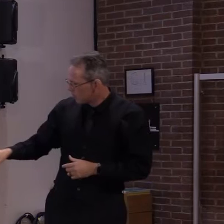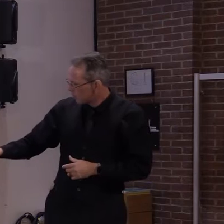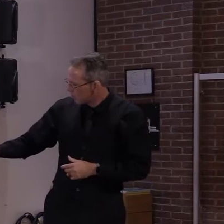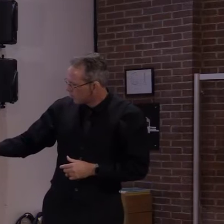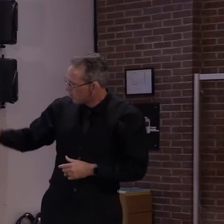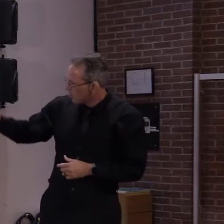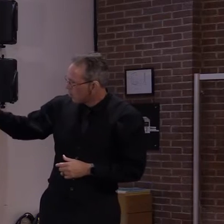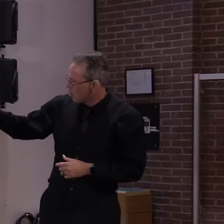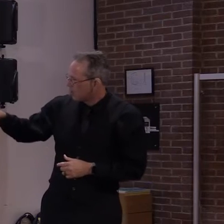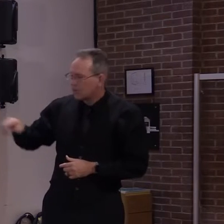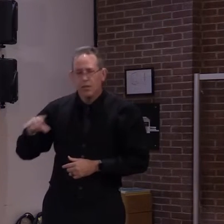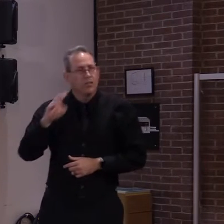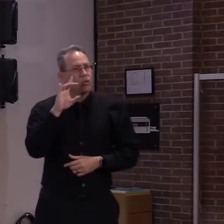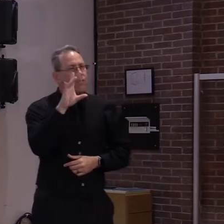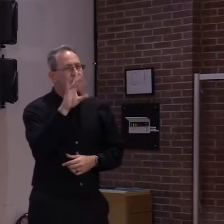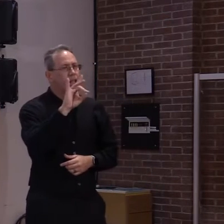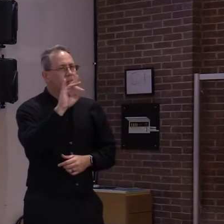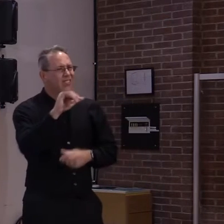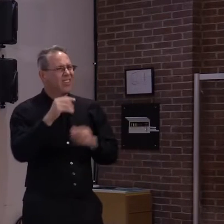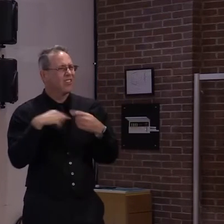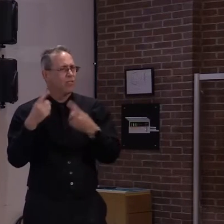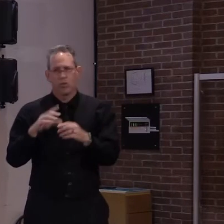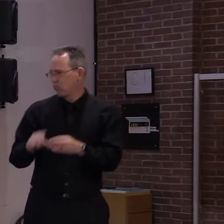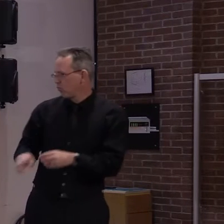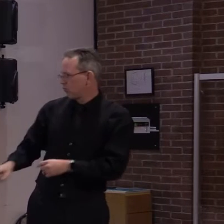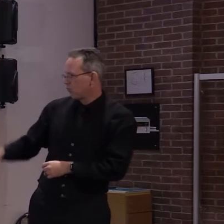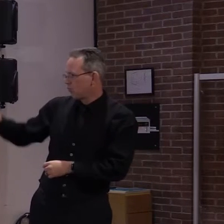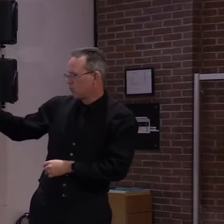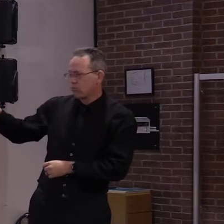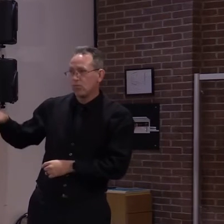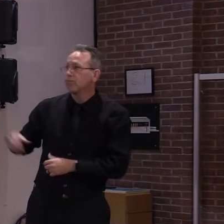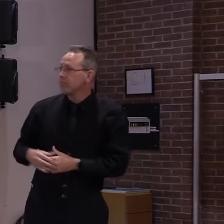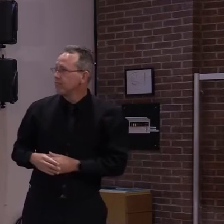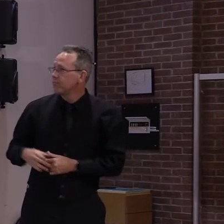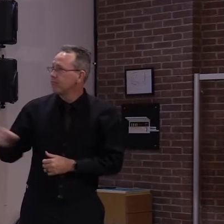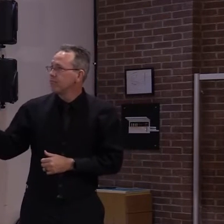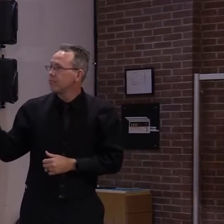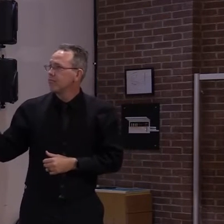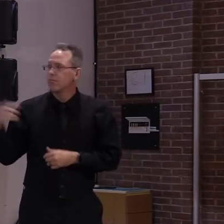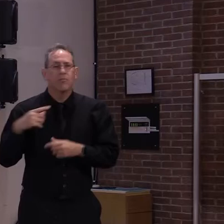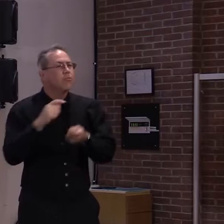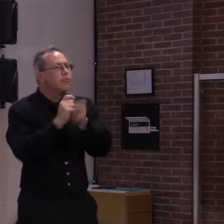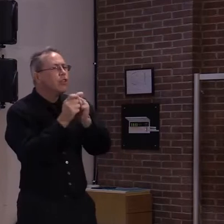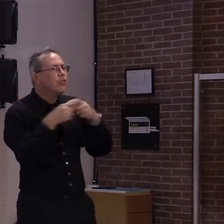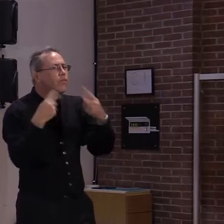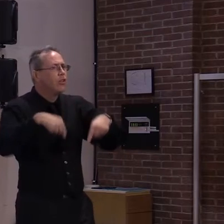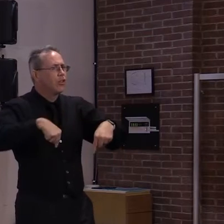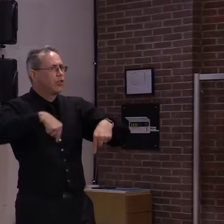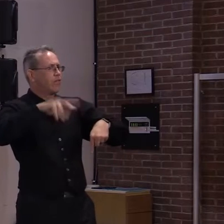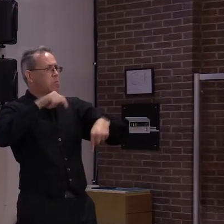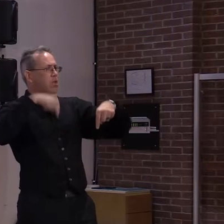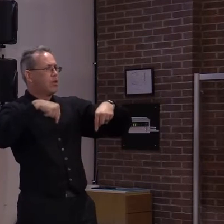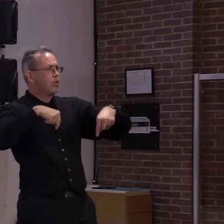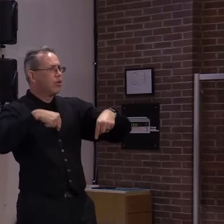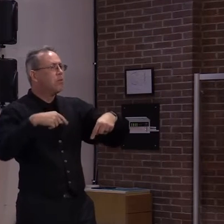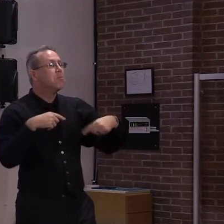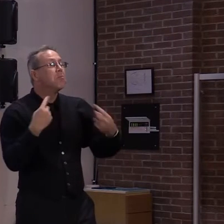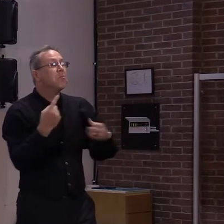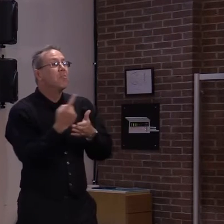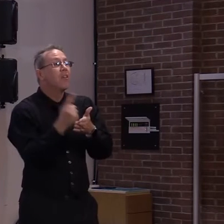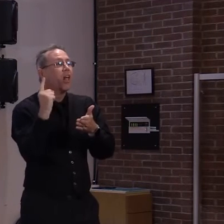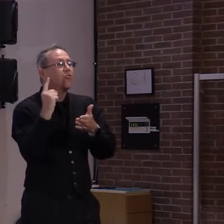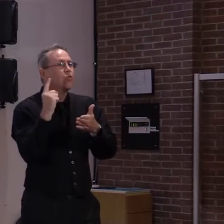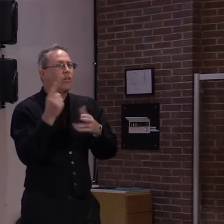was compared to last week. And we anticipate that cases will continue to slow and eventually